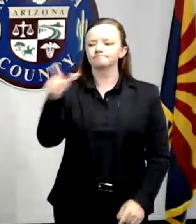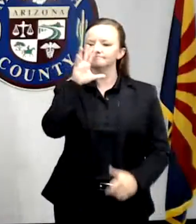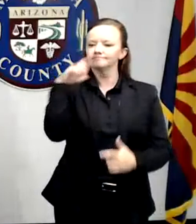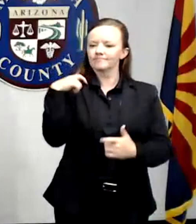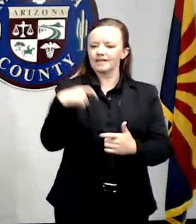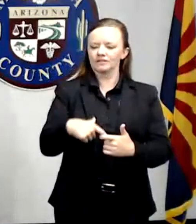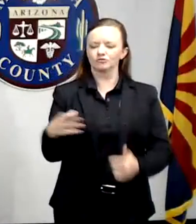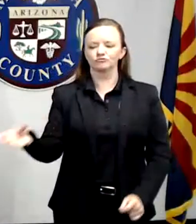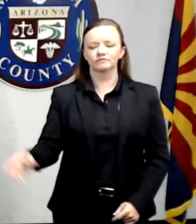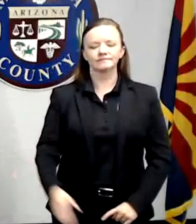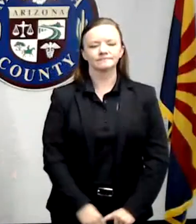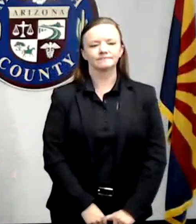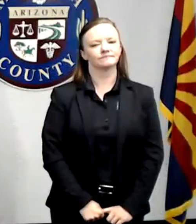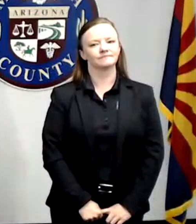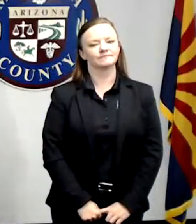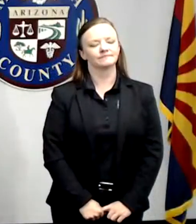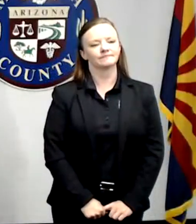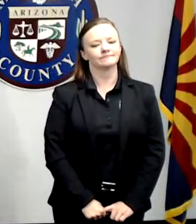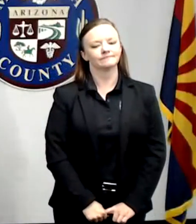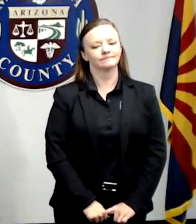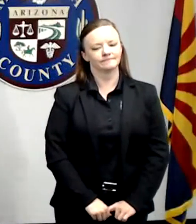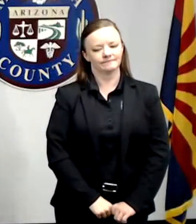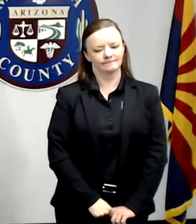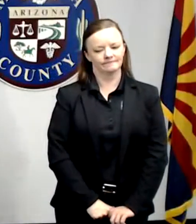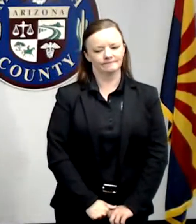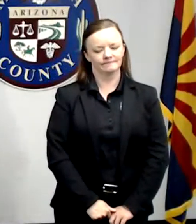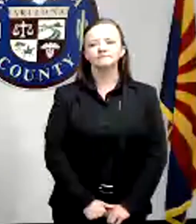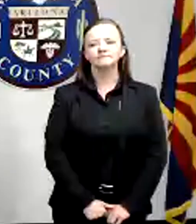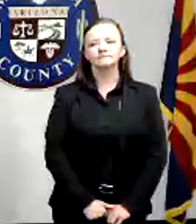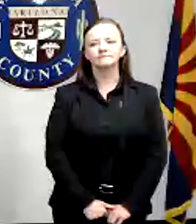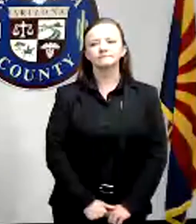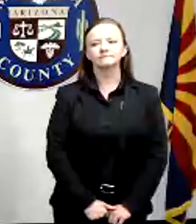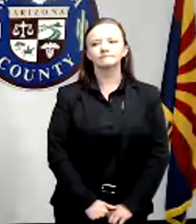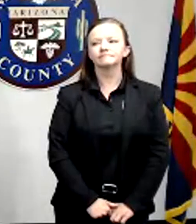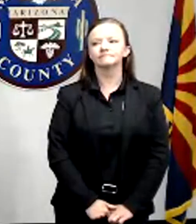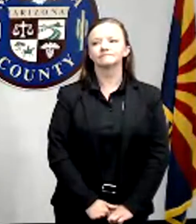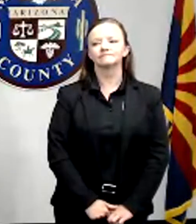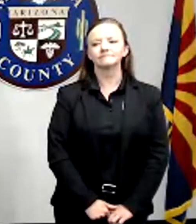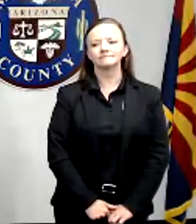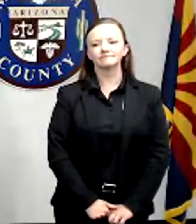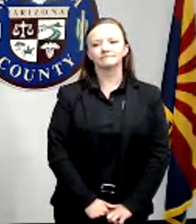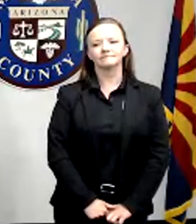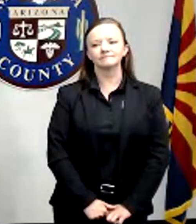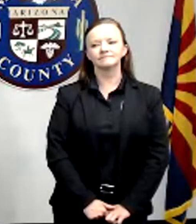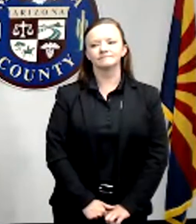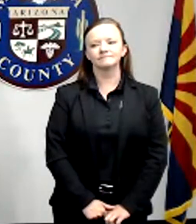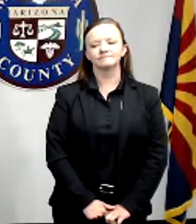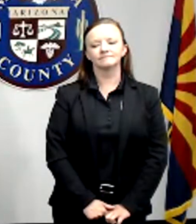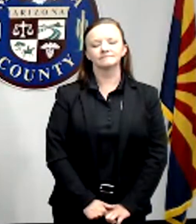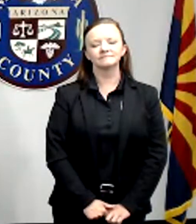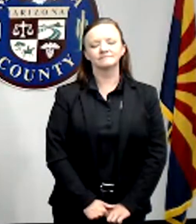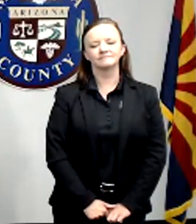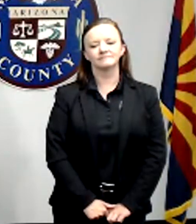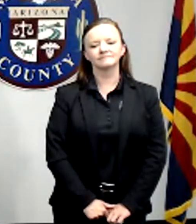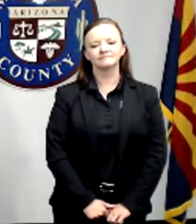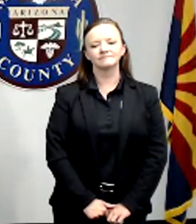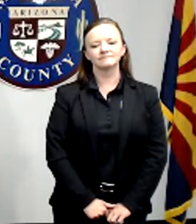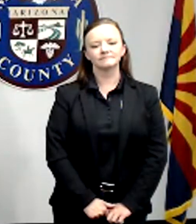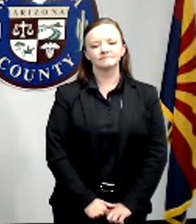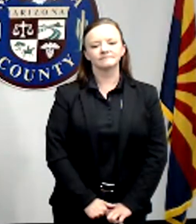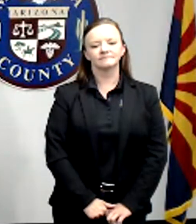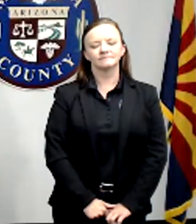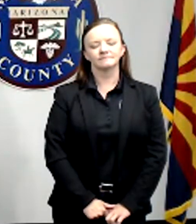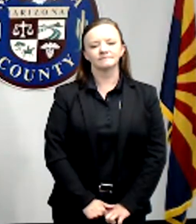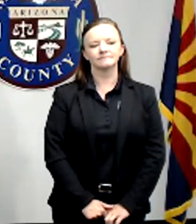La forma que se mantiene la información confidencial y segura es que tenemos seguridad. Entonces es muy importante que nosotros continuemos con ese alto nivel